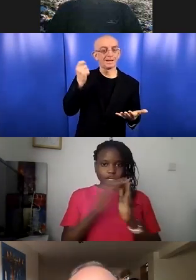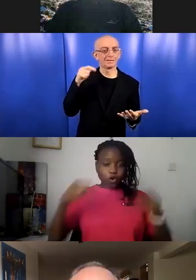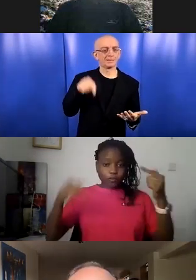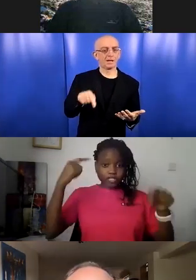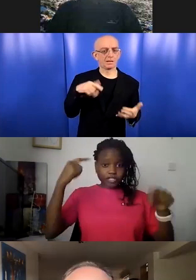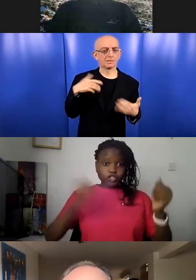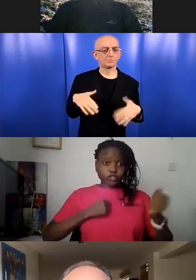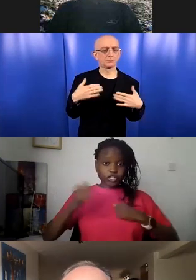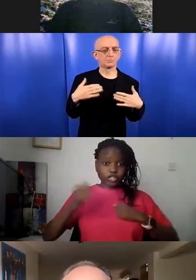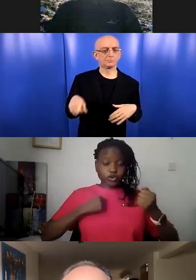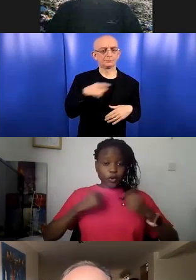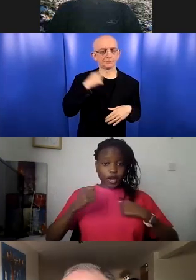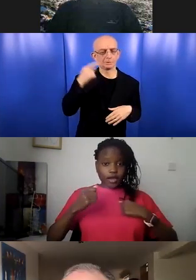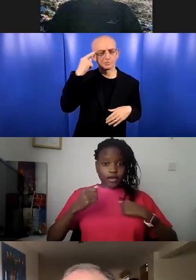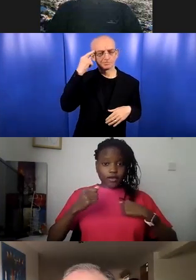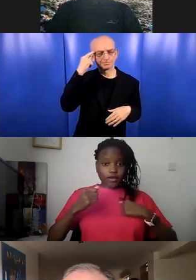on the learning we've gotten. But